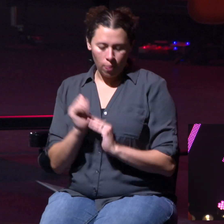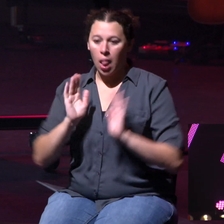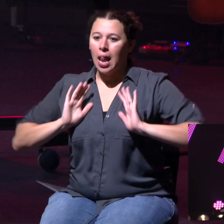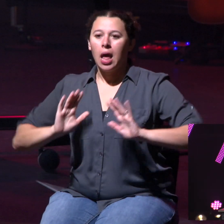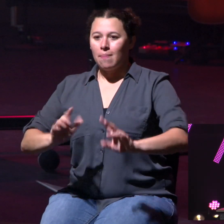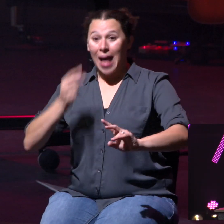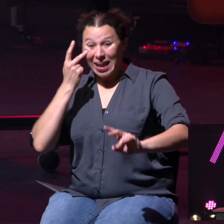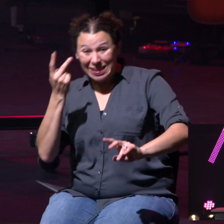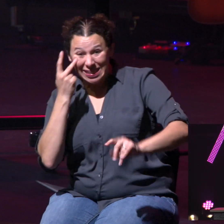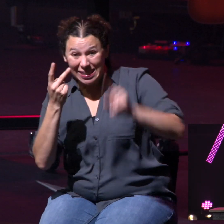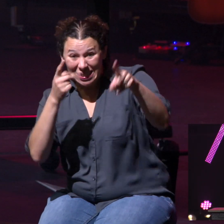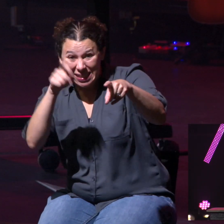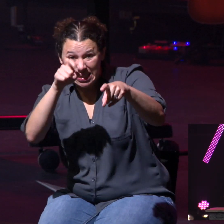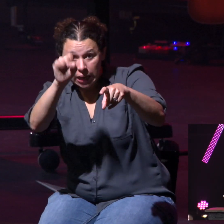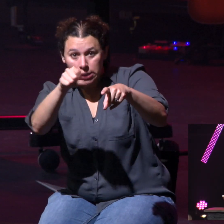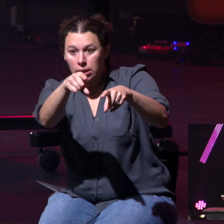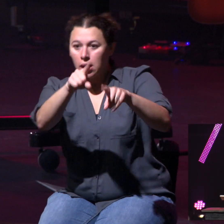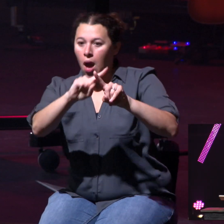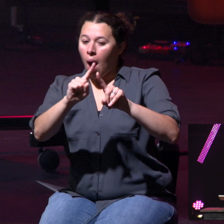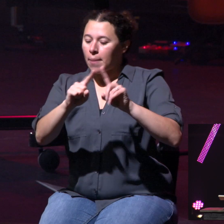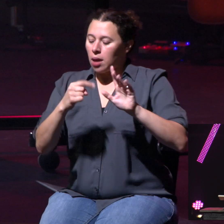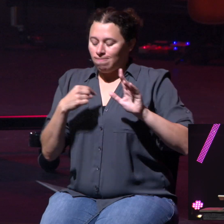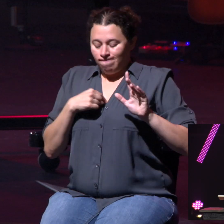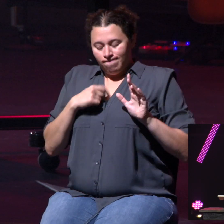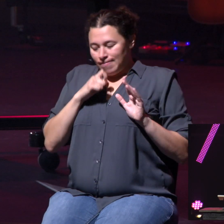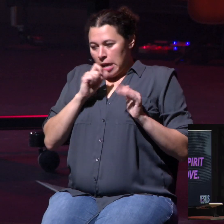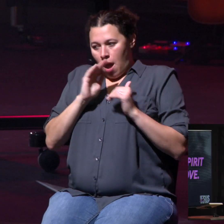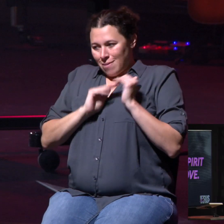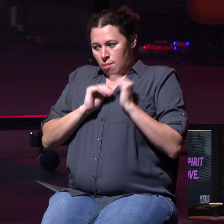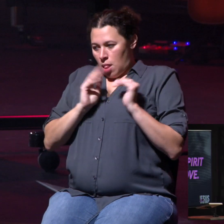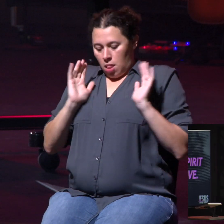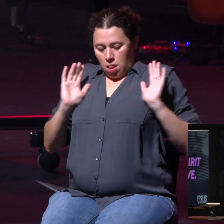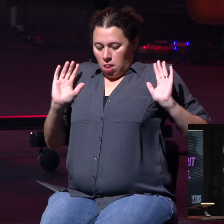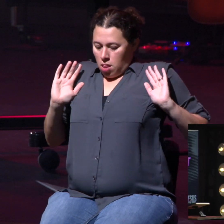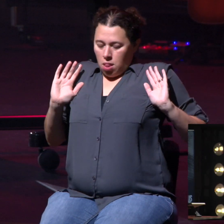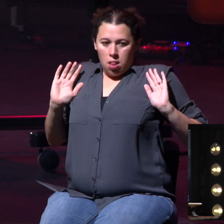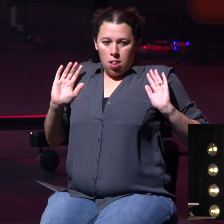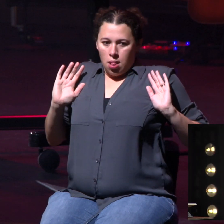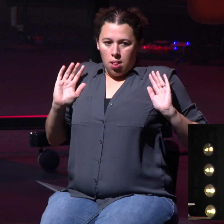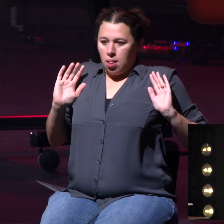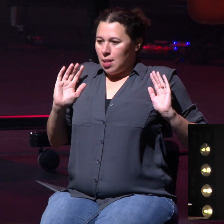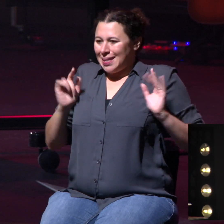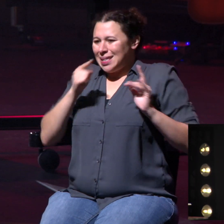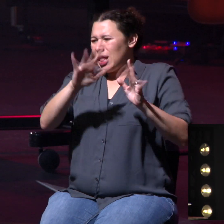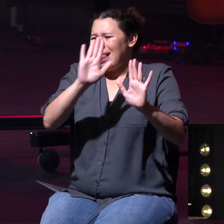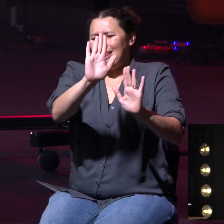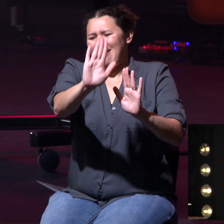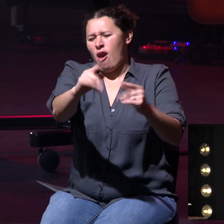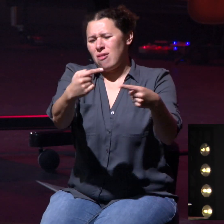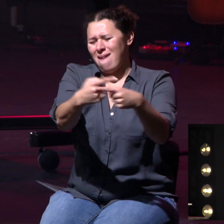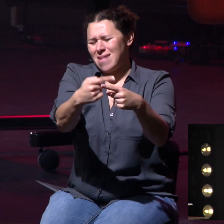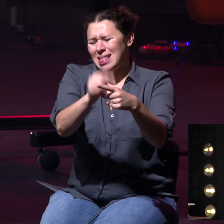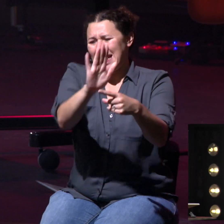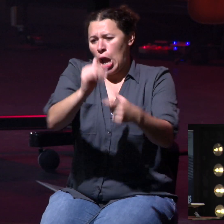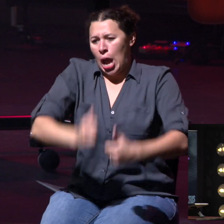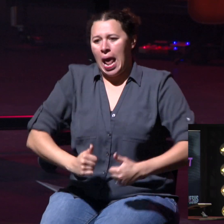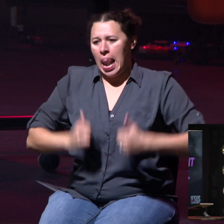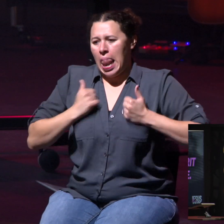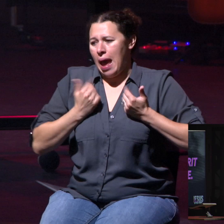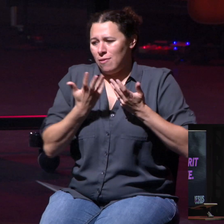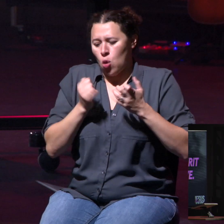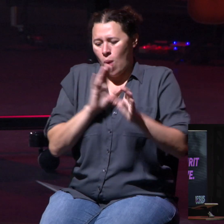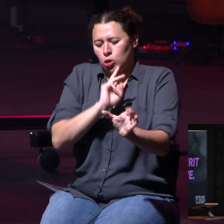need, but it makes me uncomfortable. And I don't want to step into someone else's conflict or what's happening in their life. I don't want to step into anyone